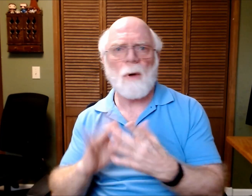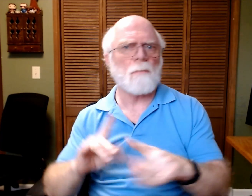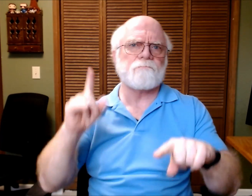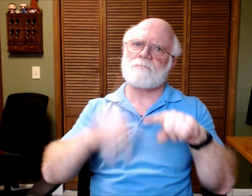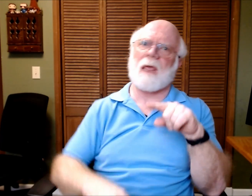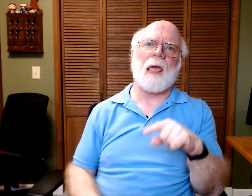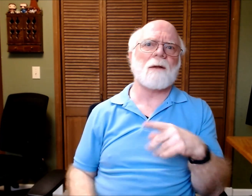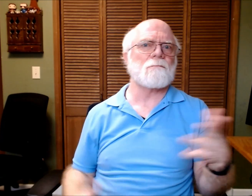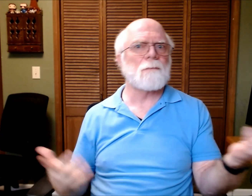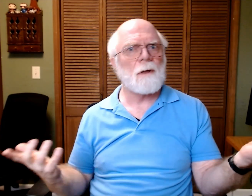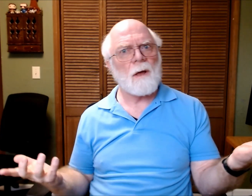people.